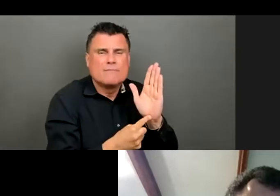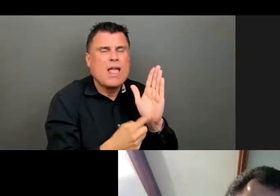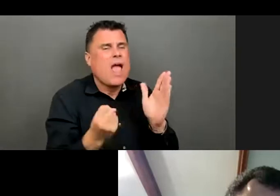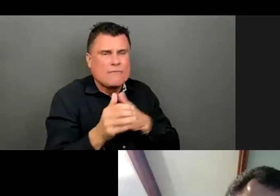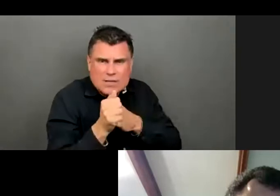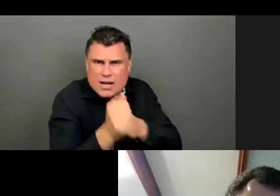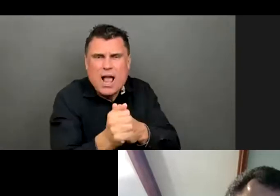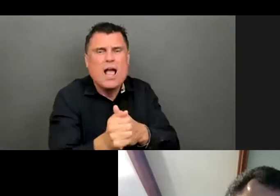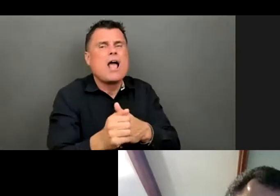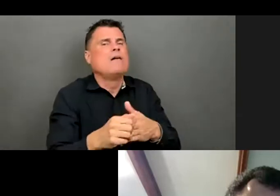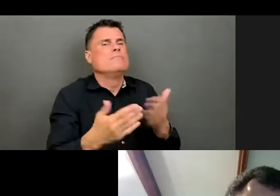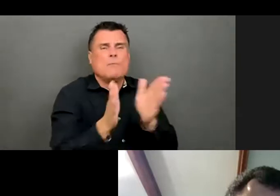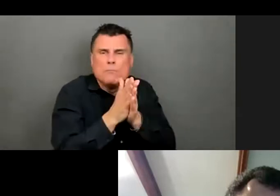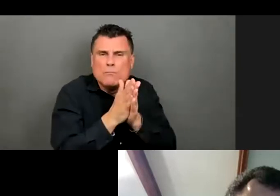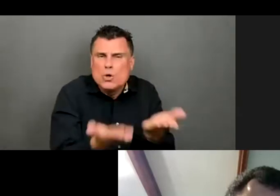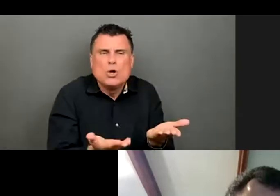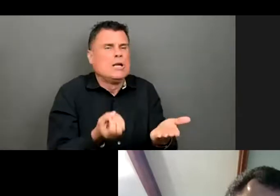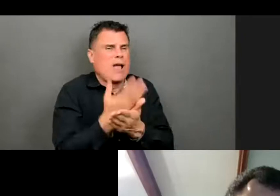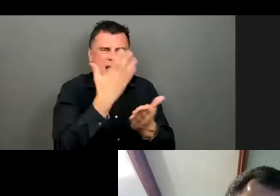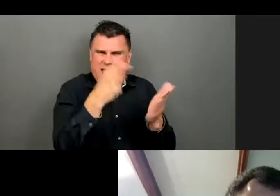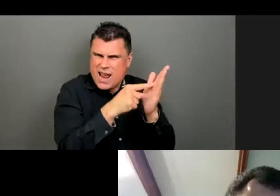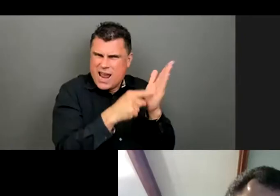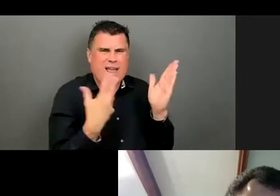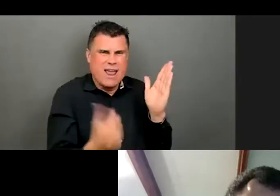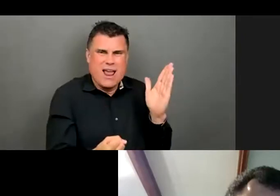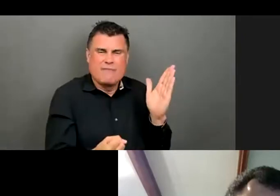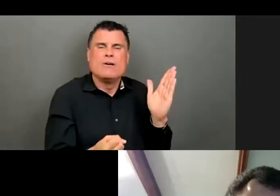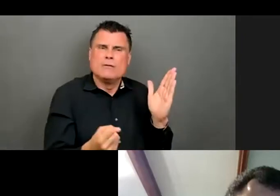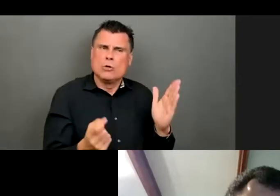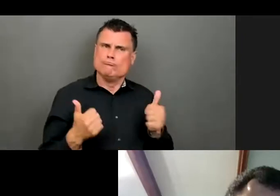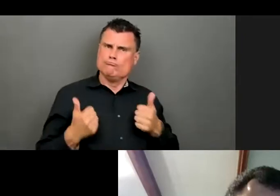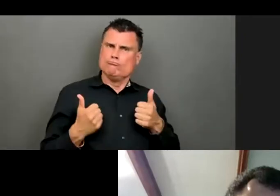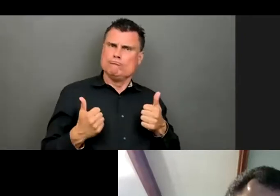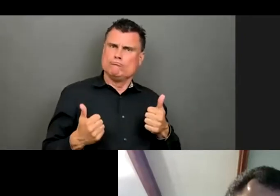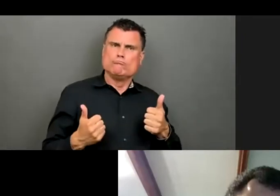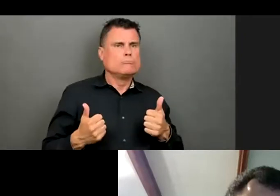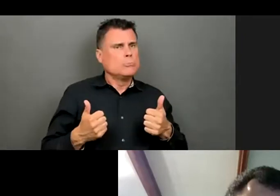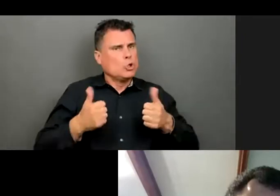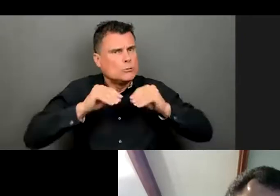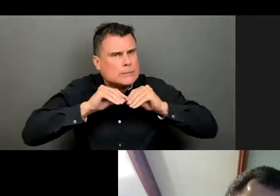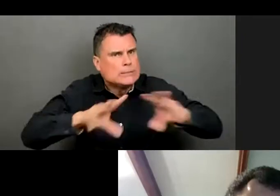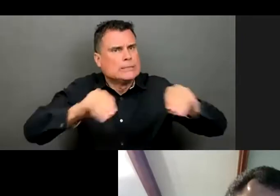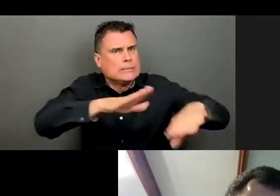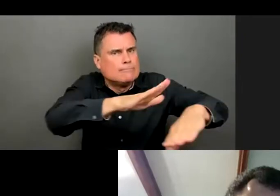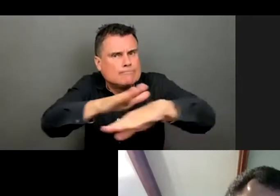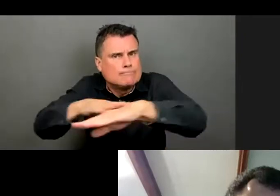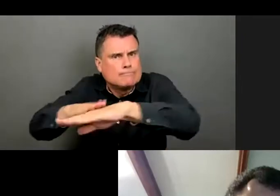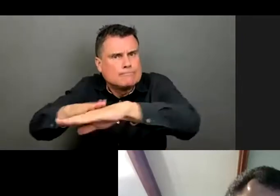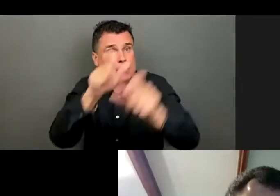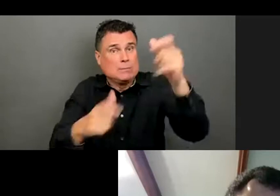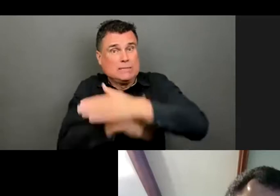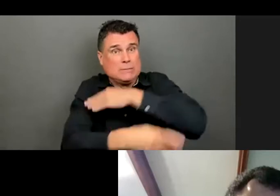That is really making a positive impact for the people with disabilities in Bangladesh. As you know, Bangladesh already a